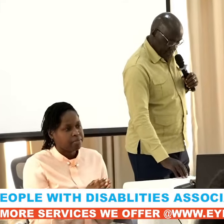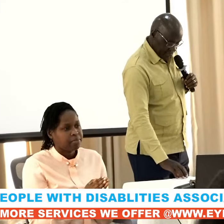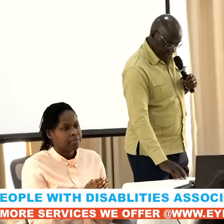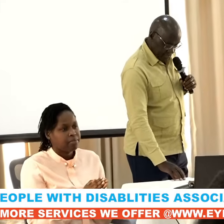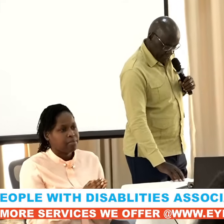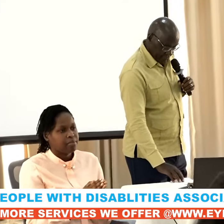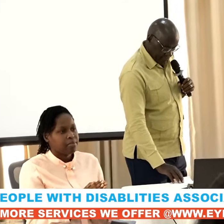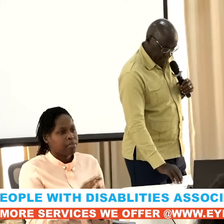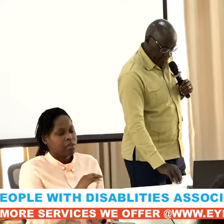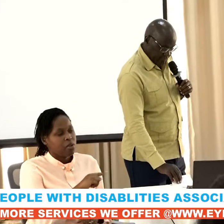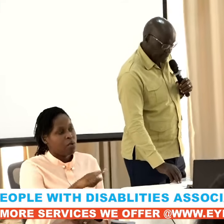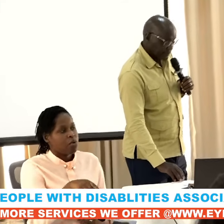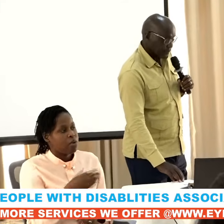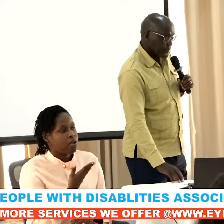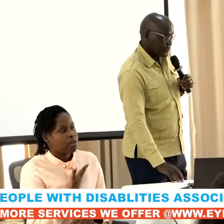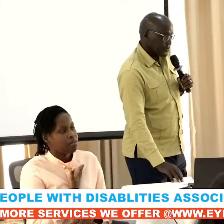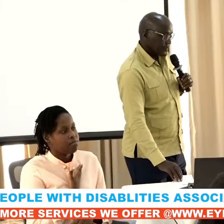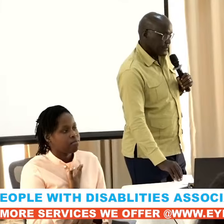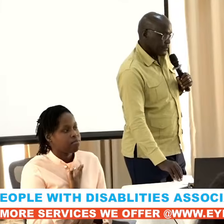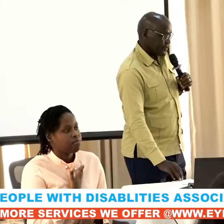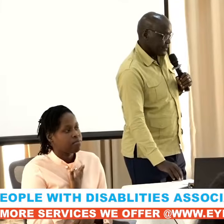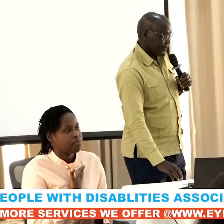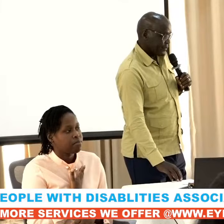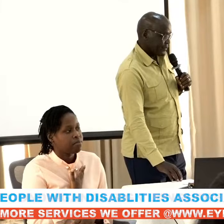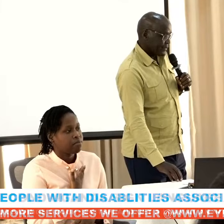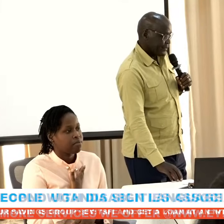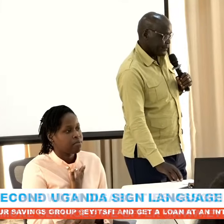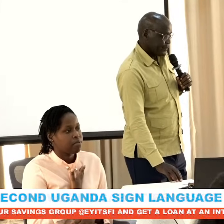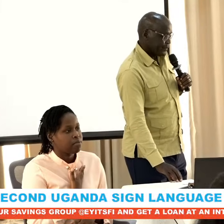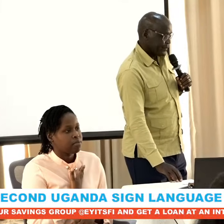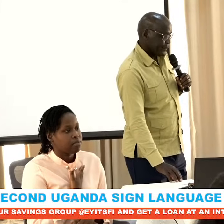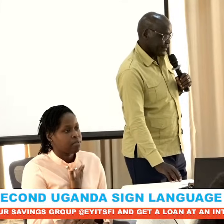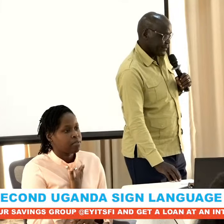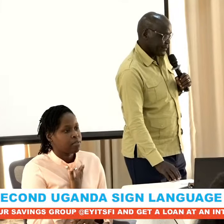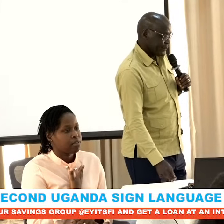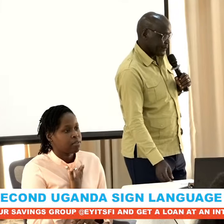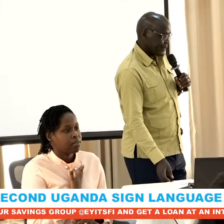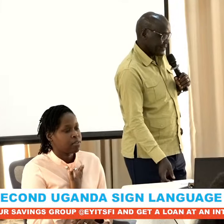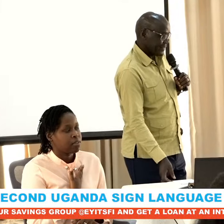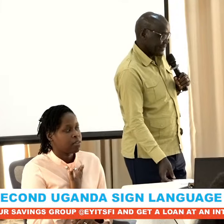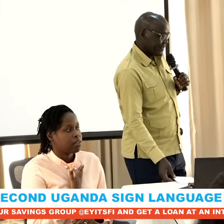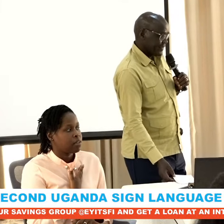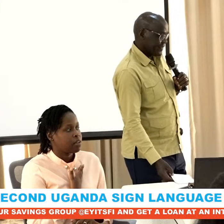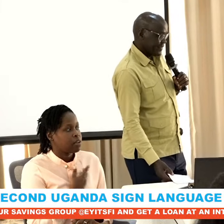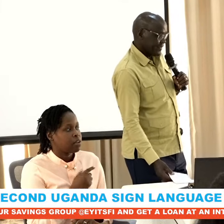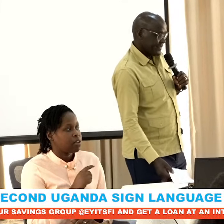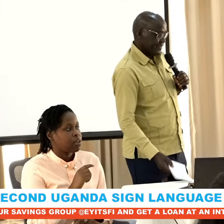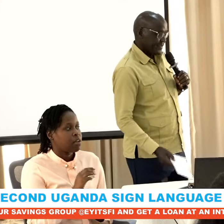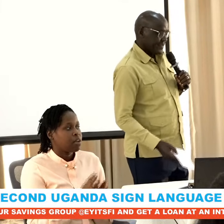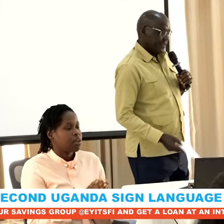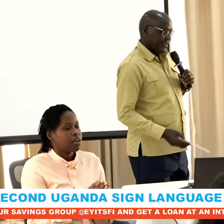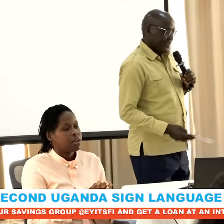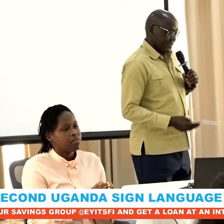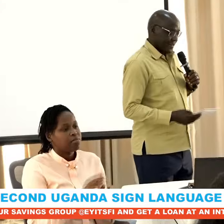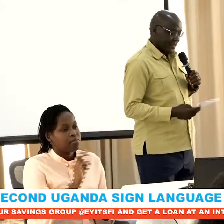Yeah, we have to serve and your team. Thank you so much.